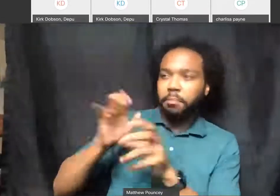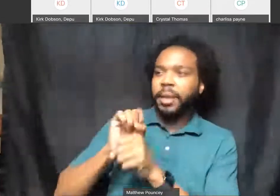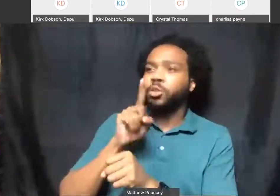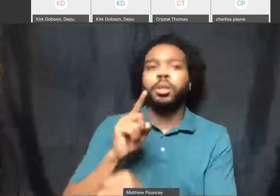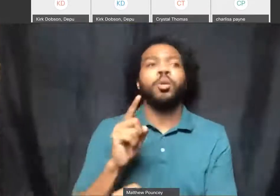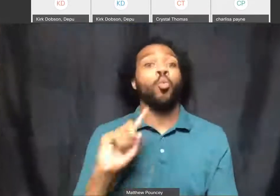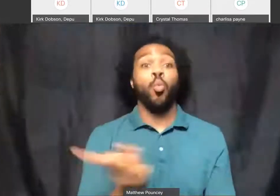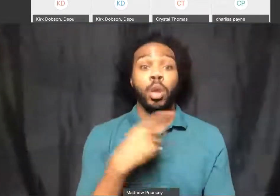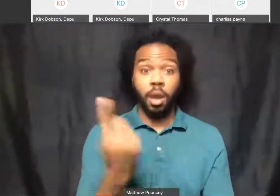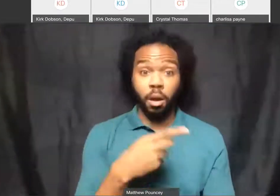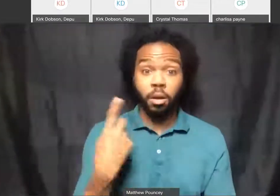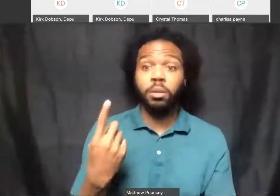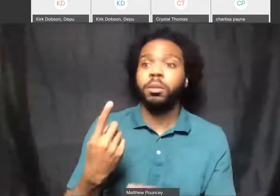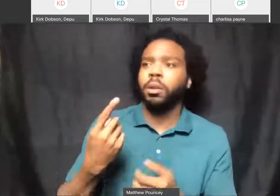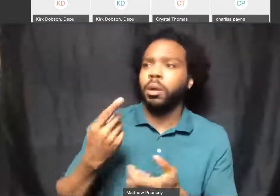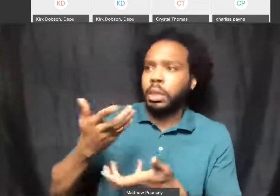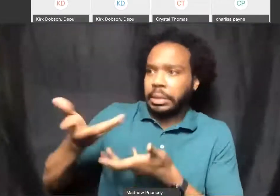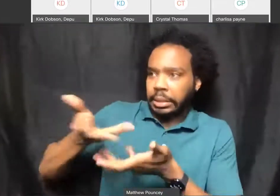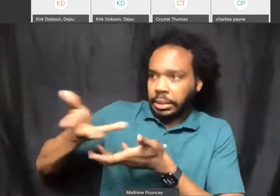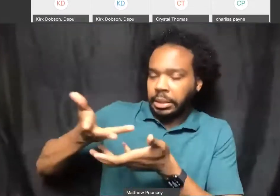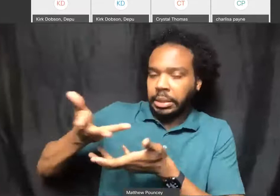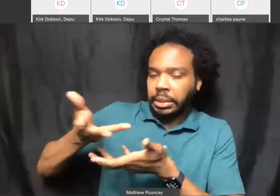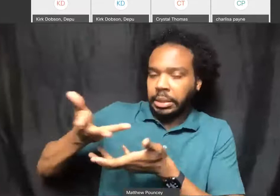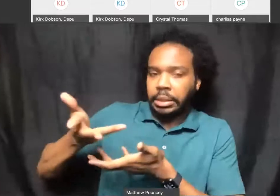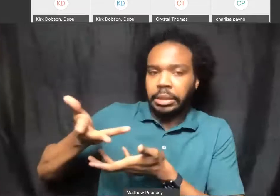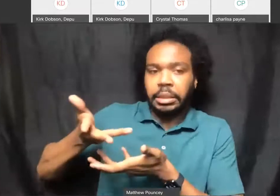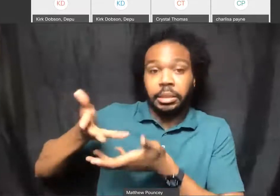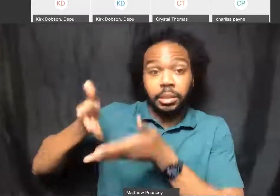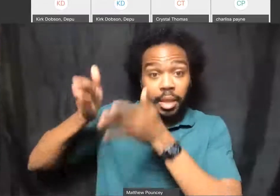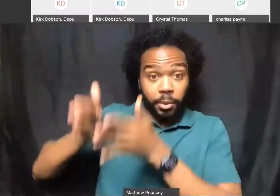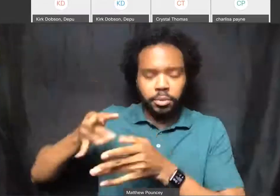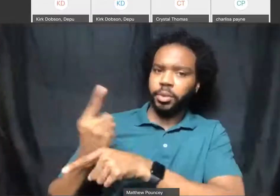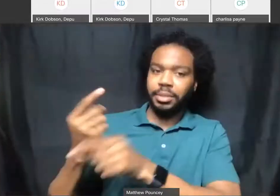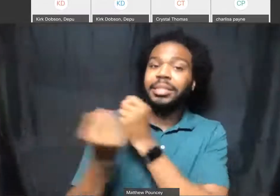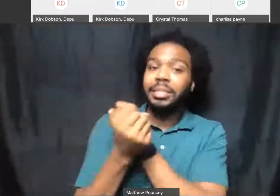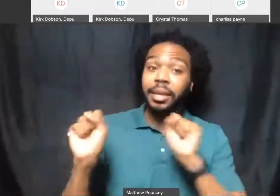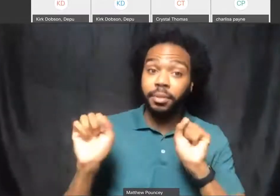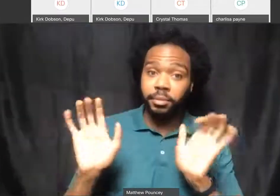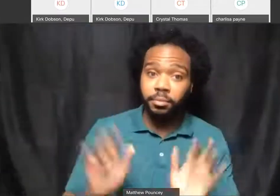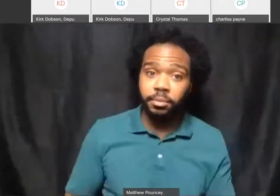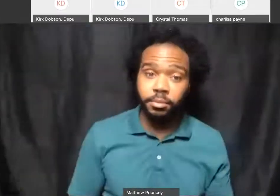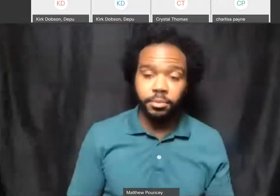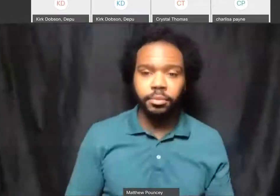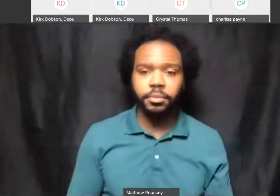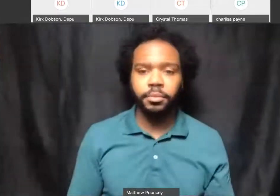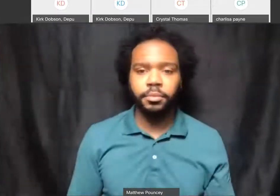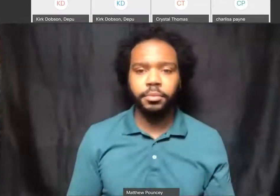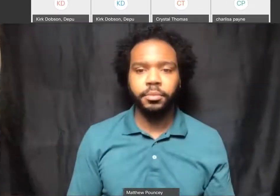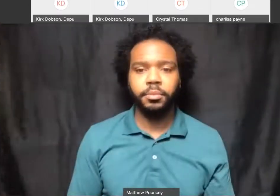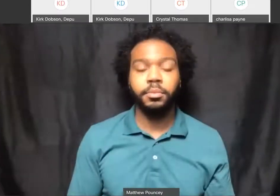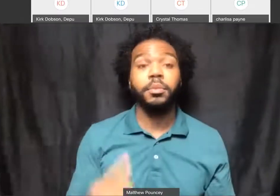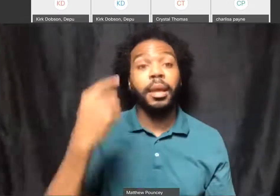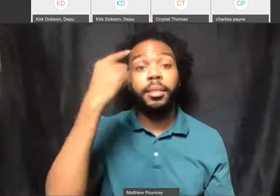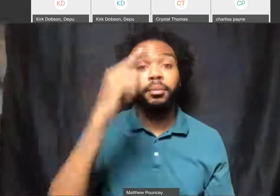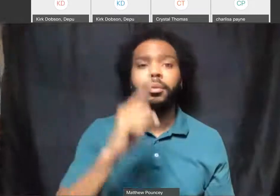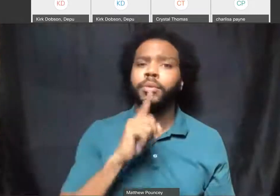a person engaging in those activities that they want in a safe manner. So I think it will be really helpful as we draft